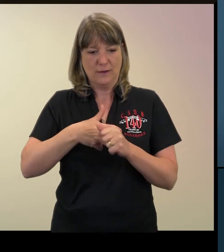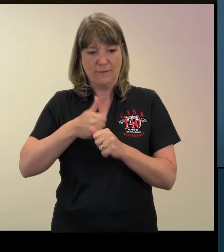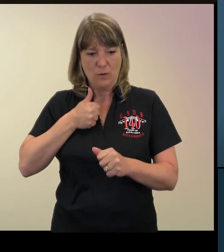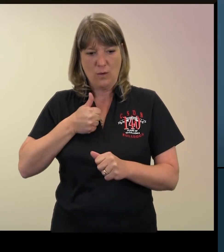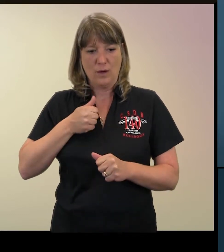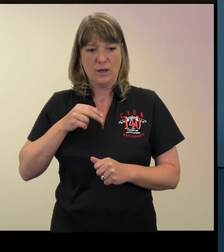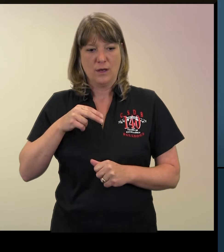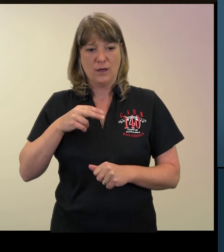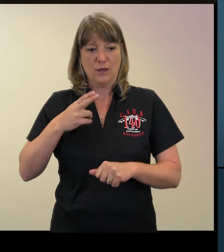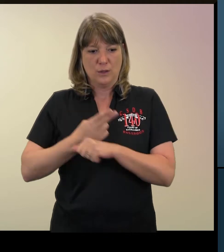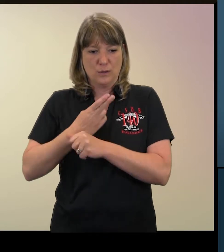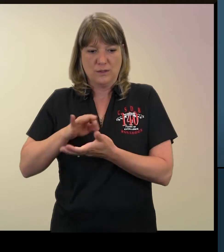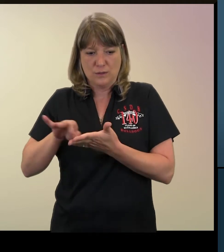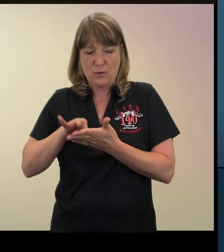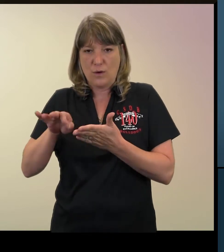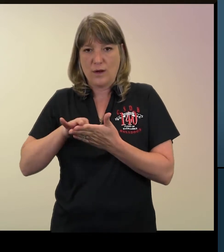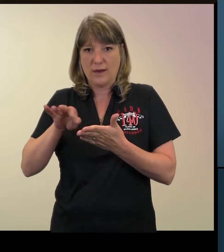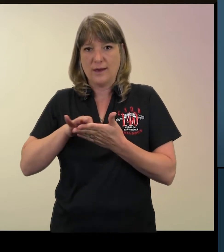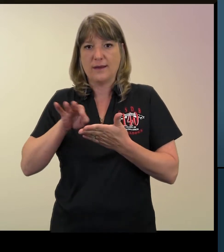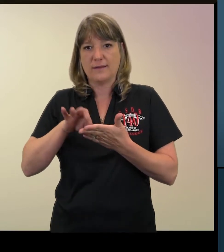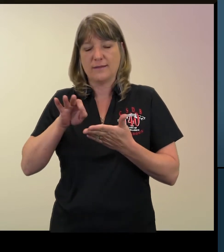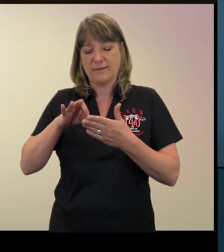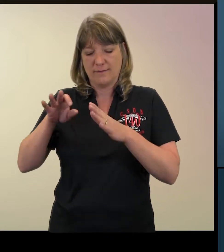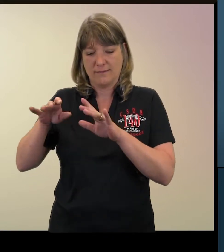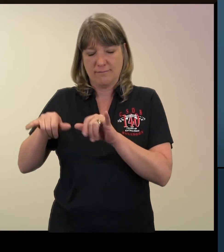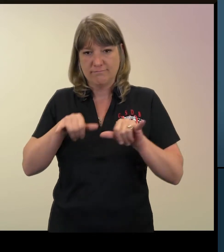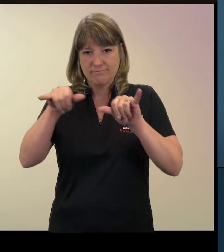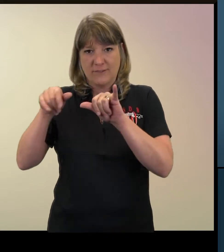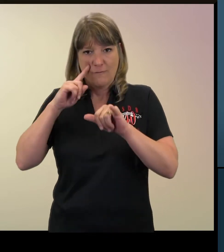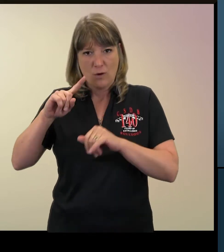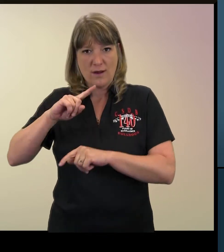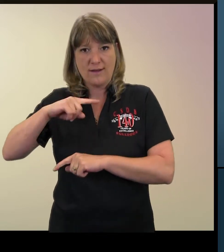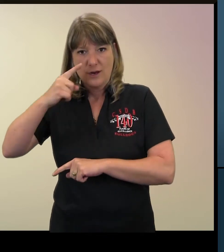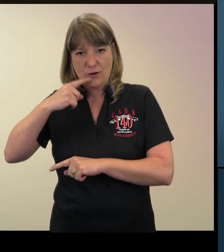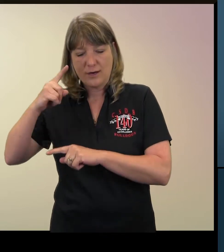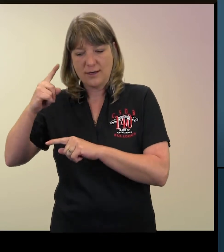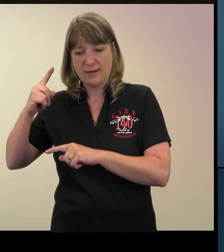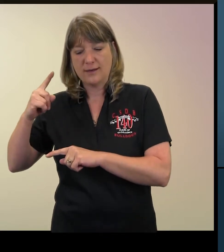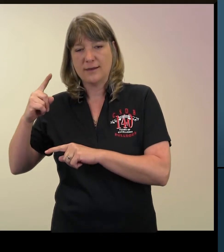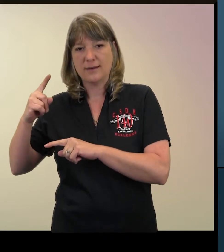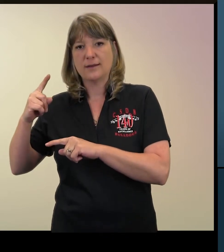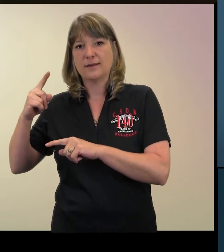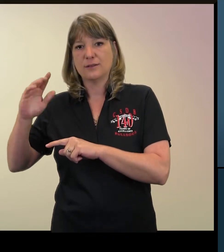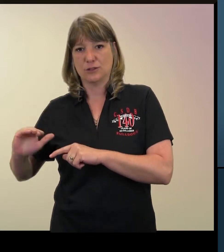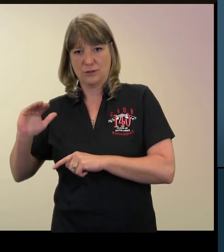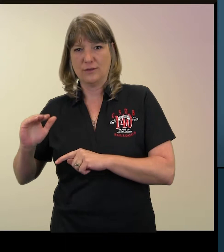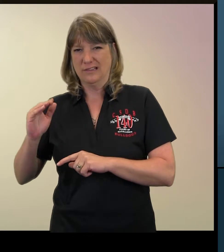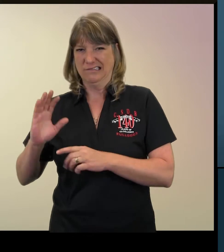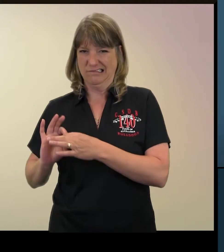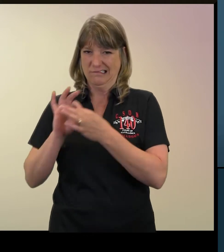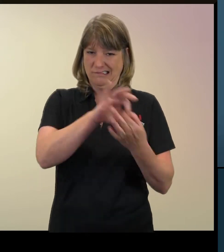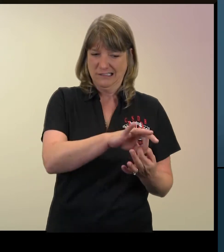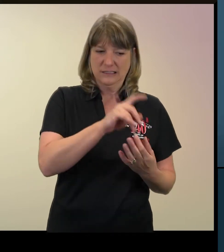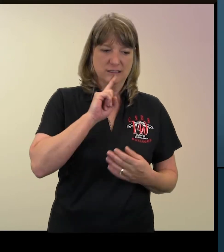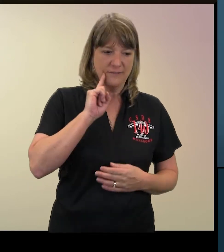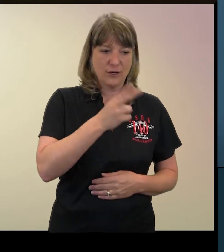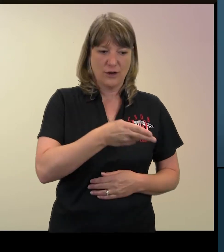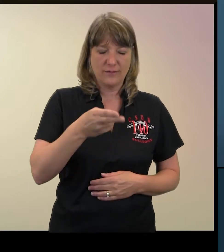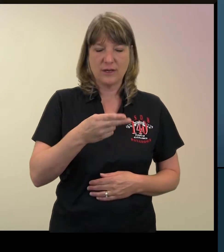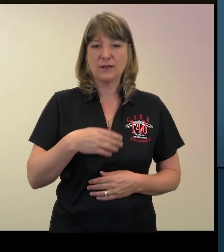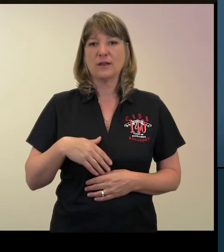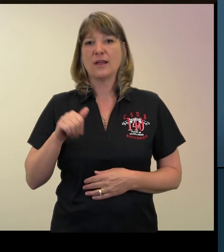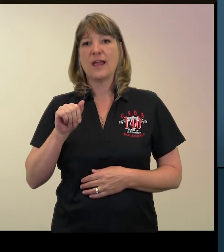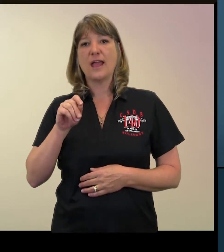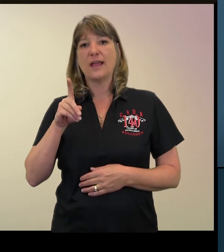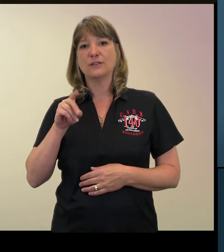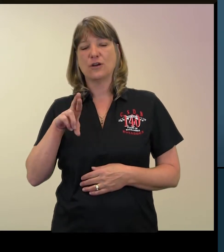to avoid using the scoring algorithms that were developed for hearing children with children who are deaf and hard of hearing. So one of the